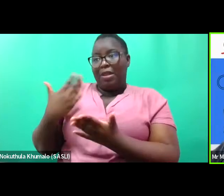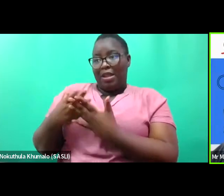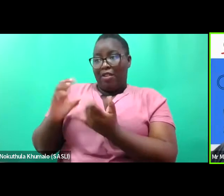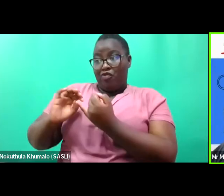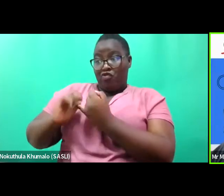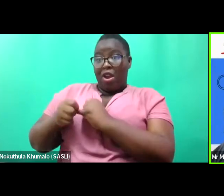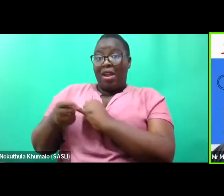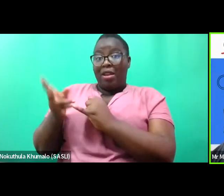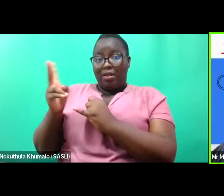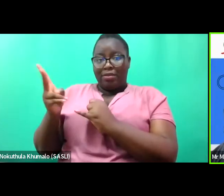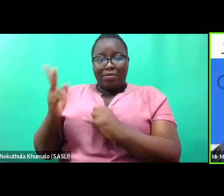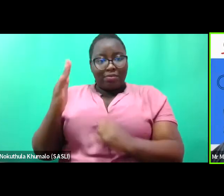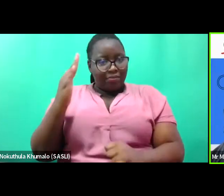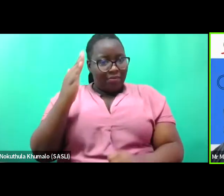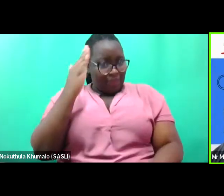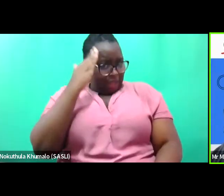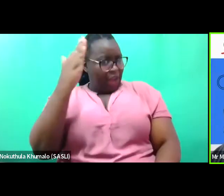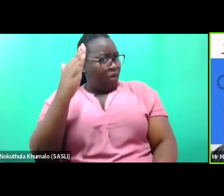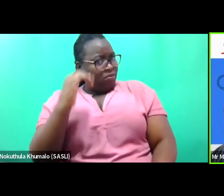Hello?